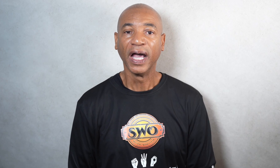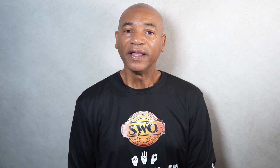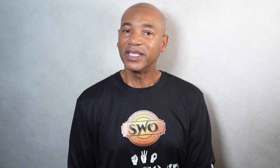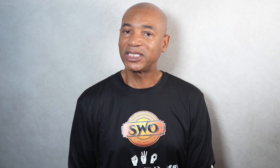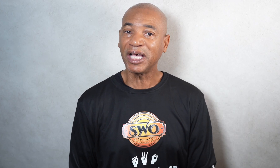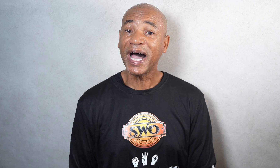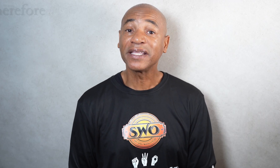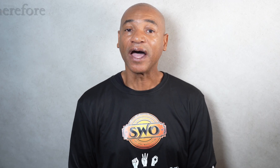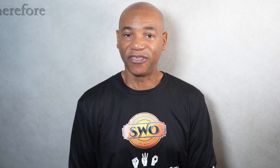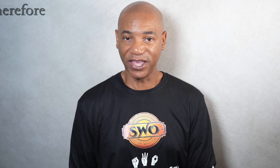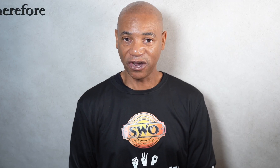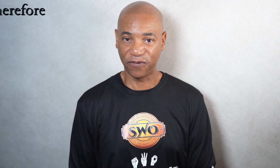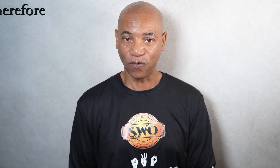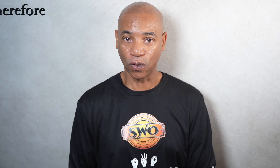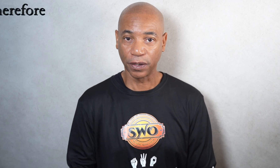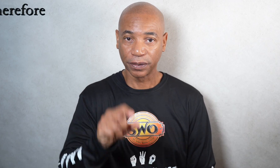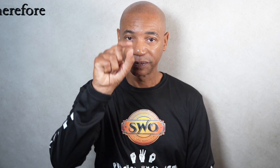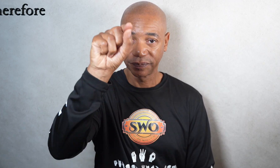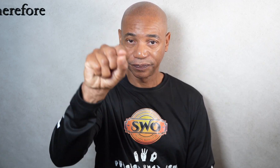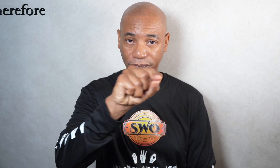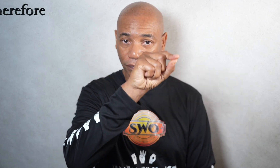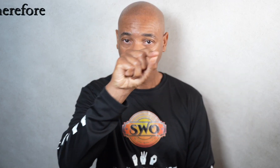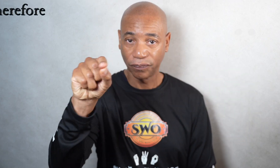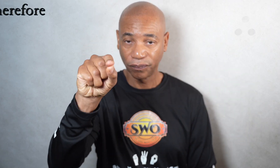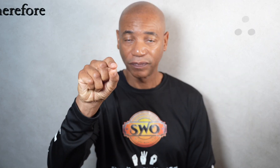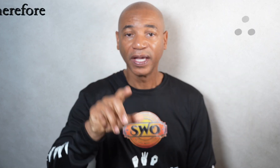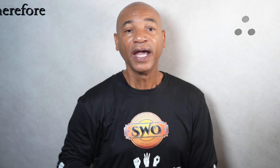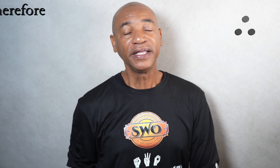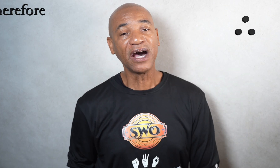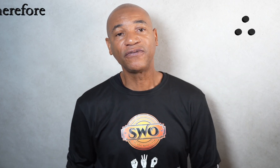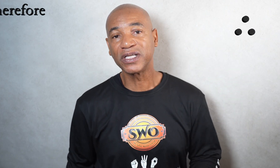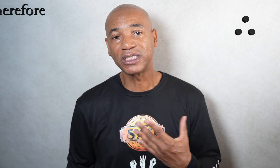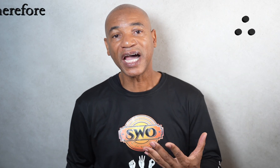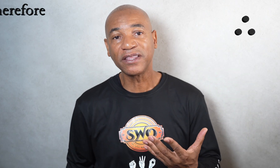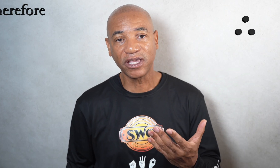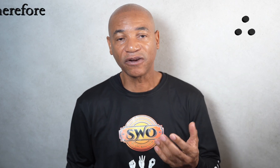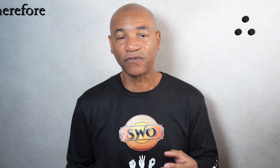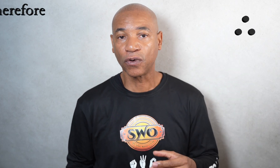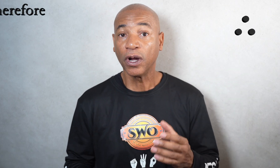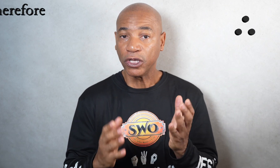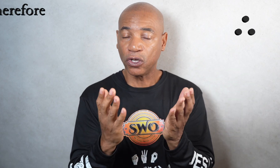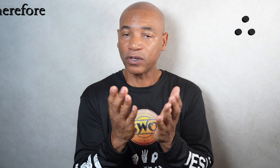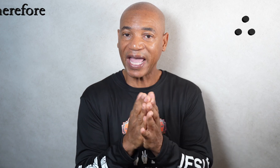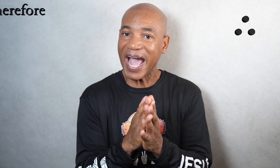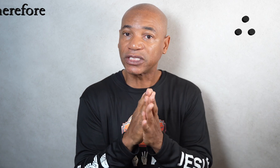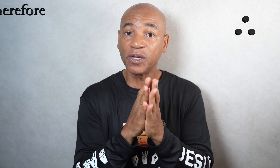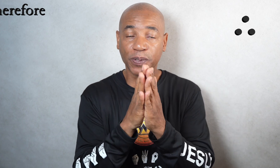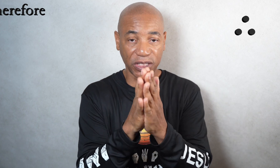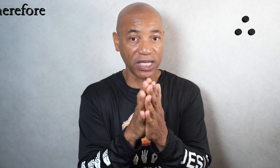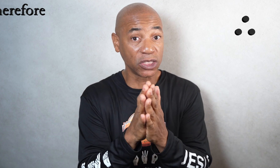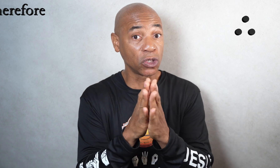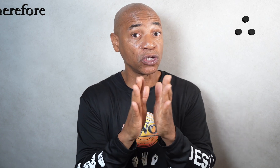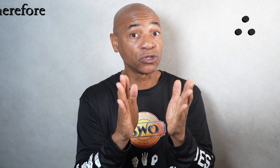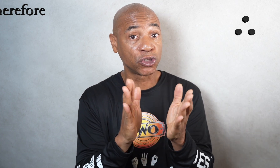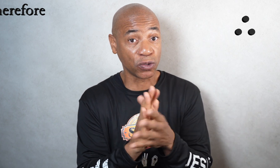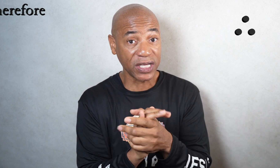The sign therefore. Now for the sign therefore, you're going to actually pretend as though you're tracing